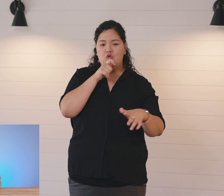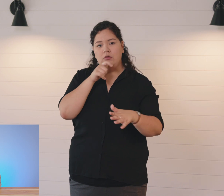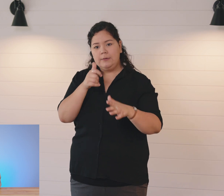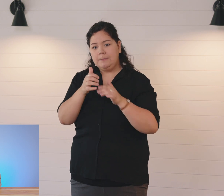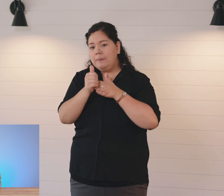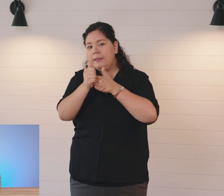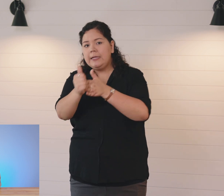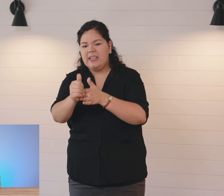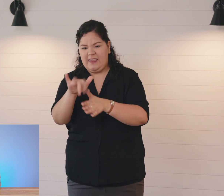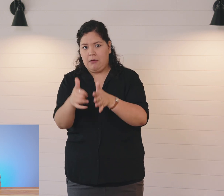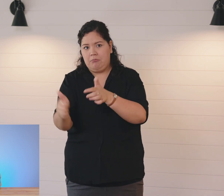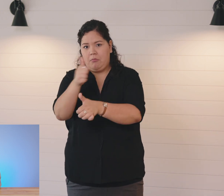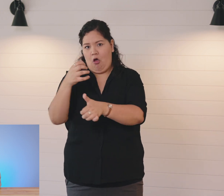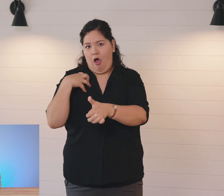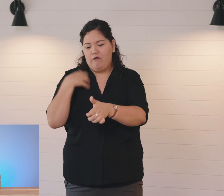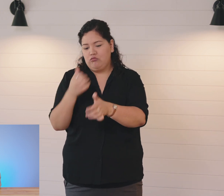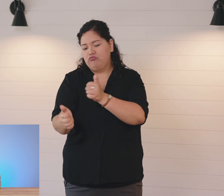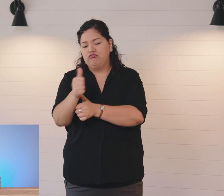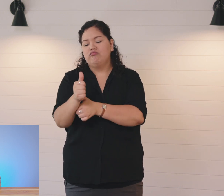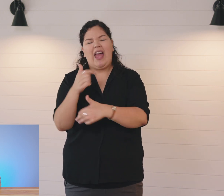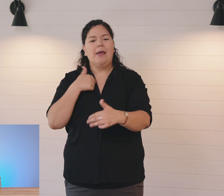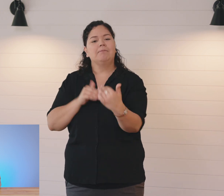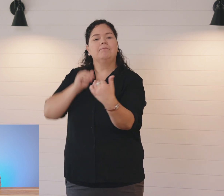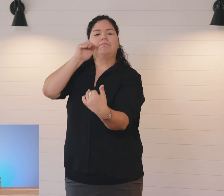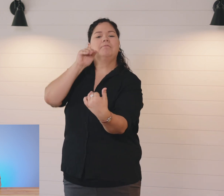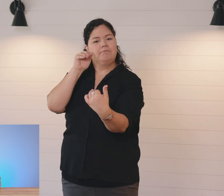The high noble, he will outrank that person.